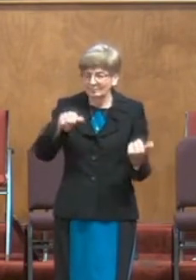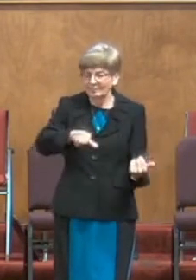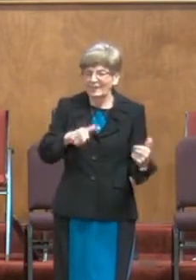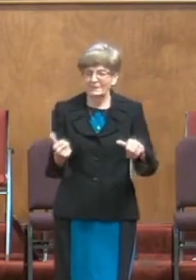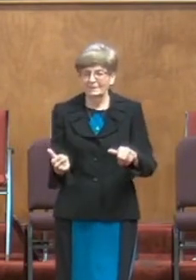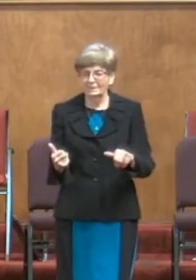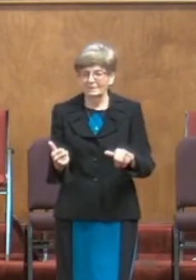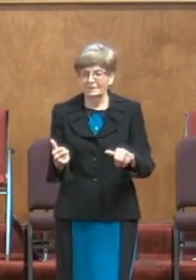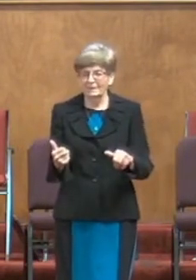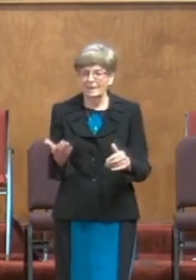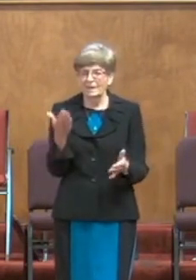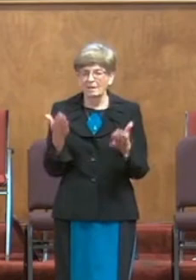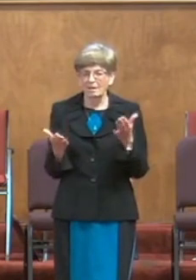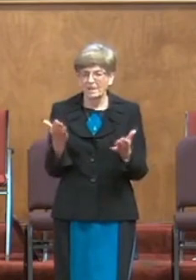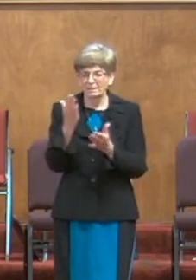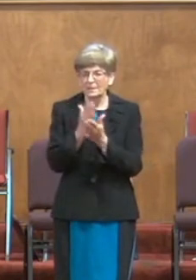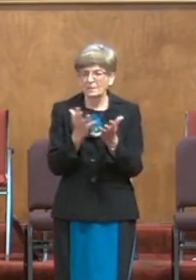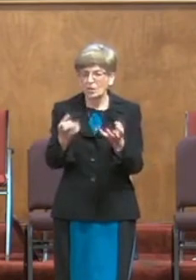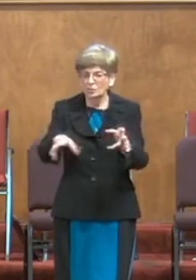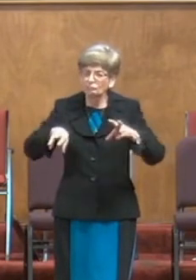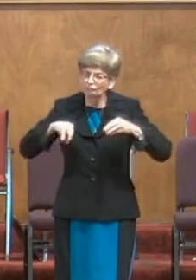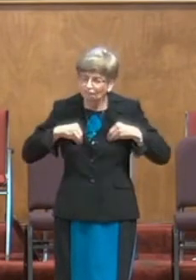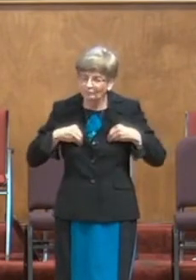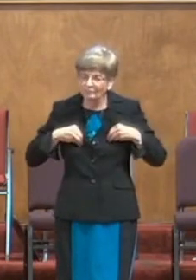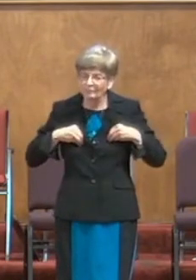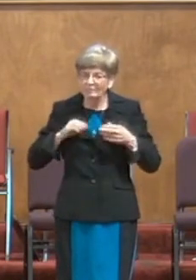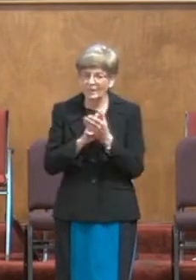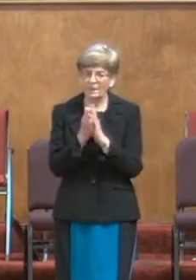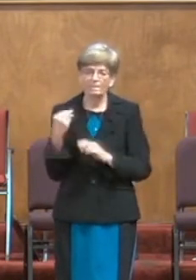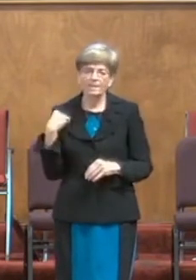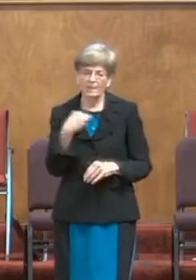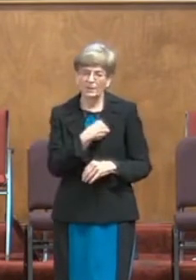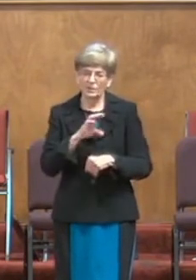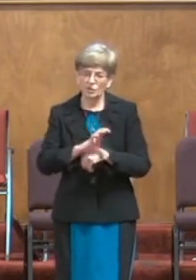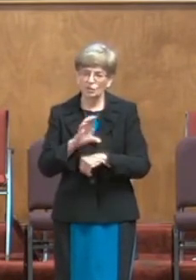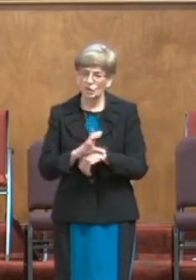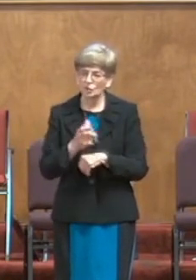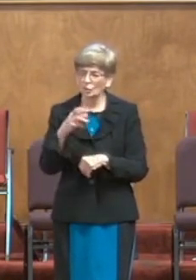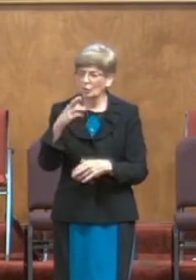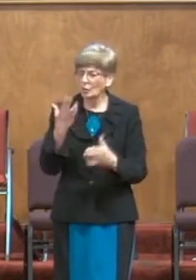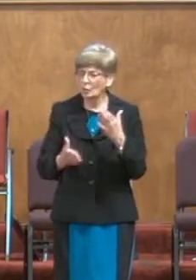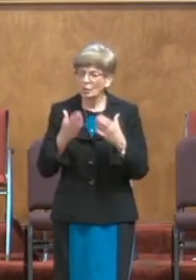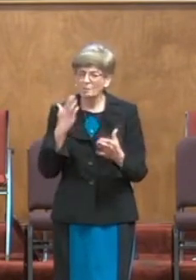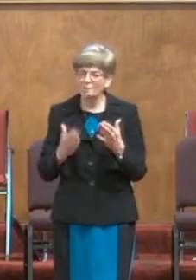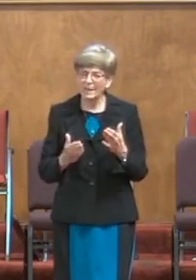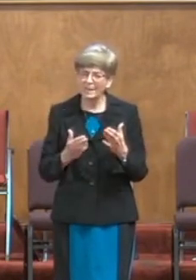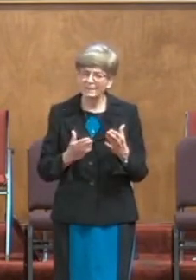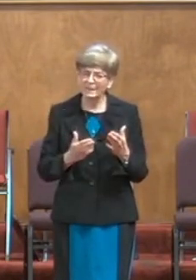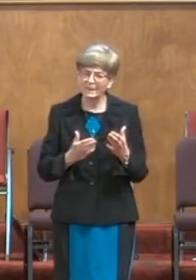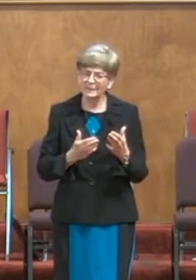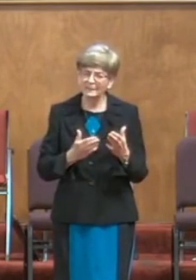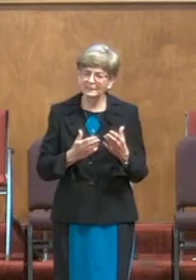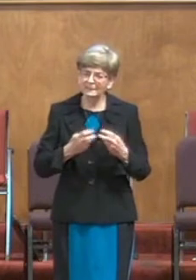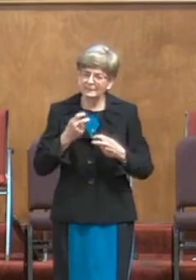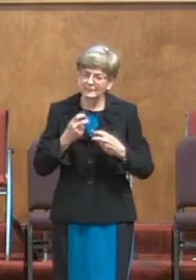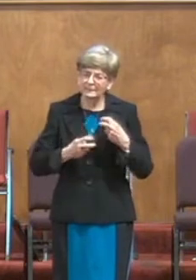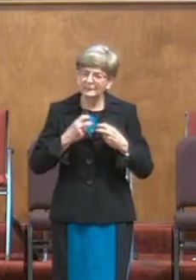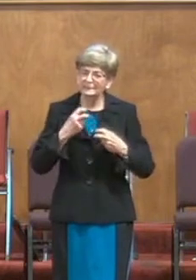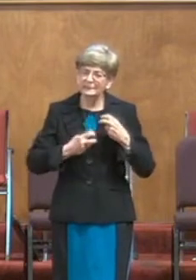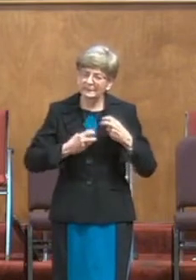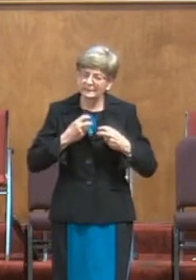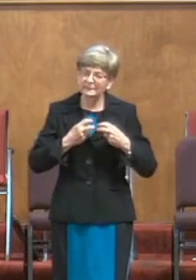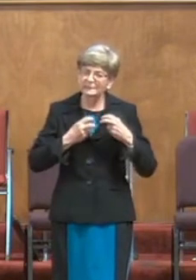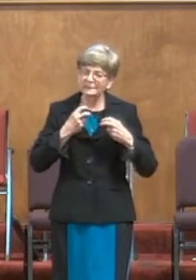who want to join this church, or they just need to come and pray because you have pricked their hearts and you've convicted them today by your